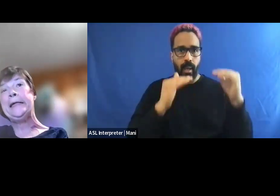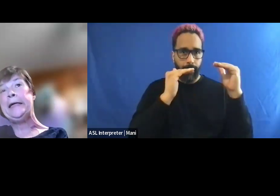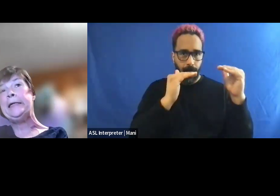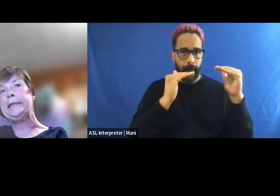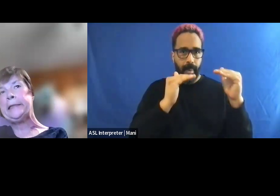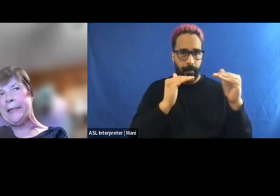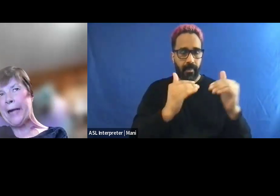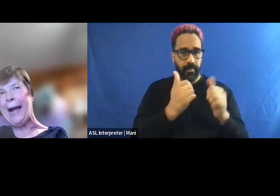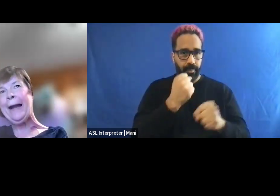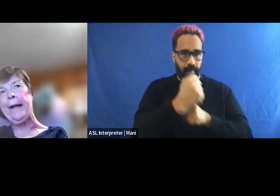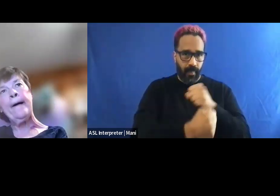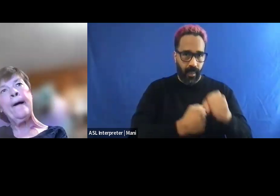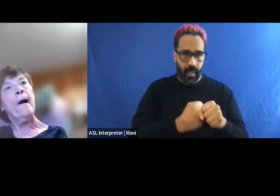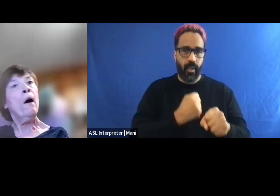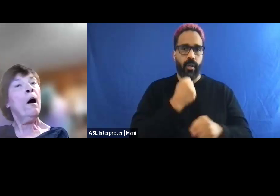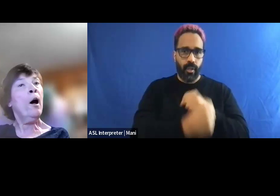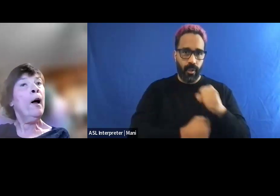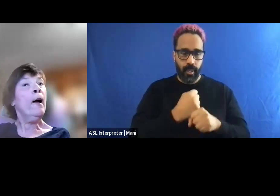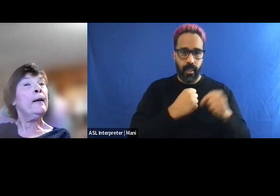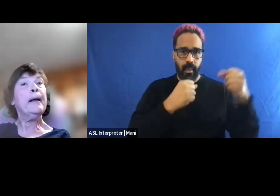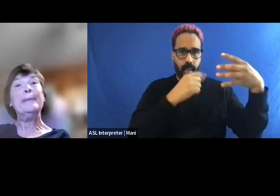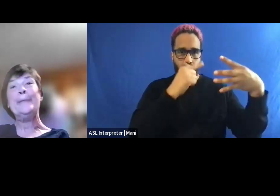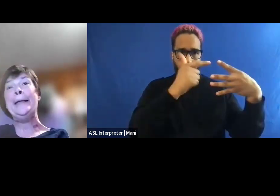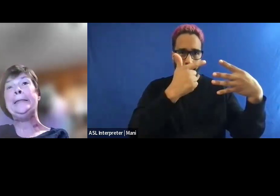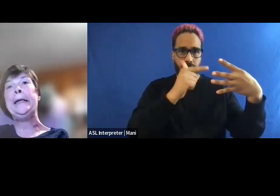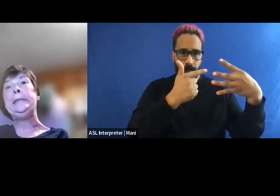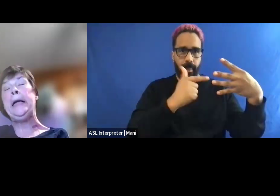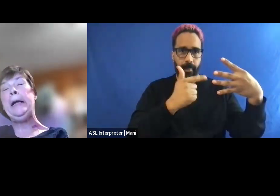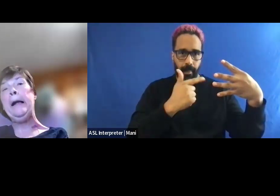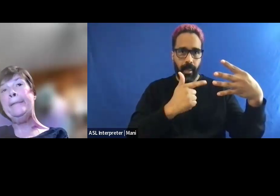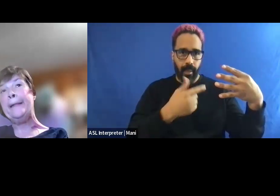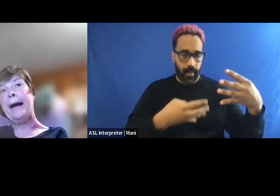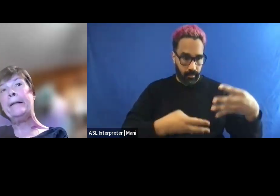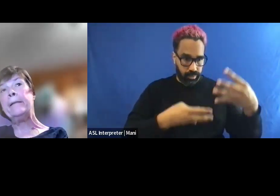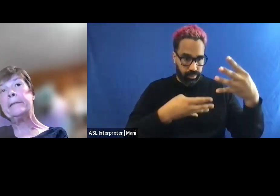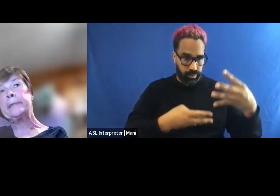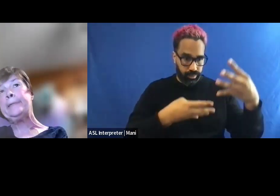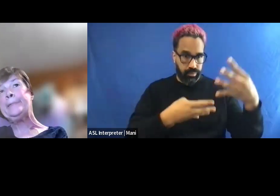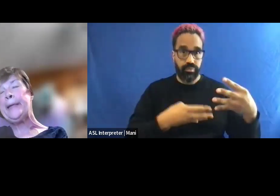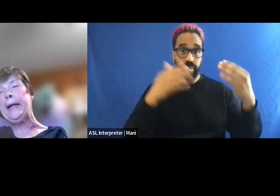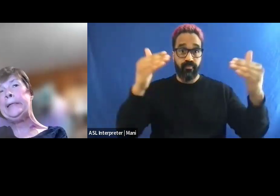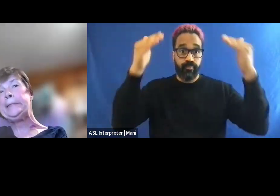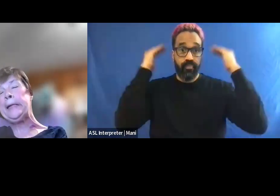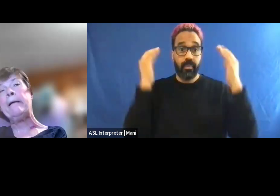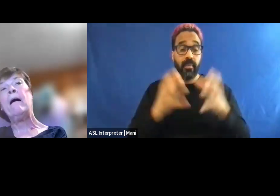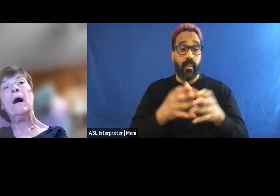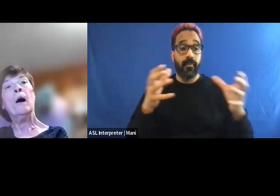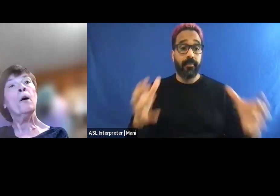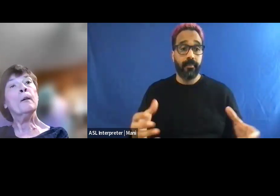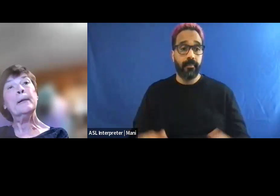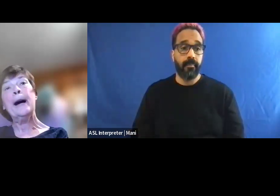year to date. The budget amount compared